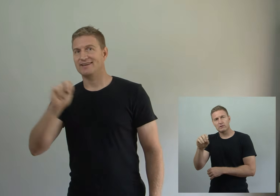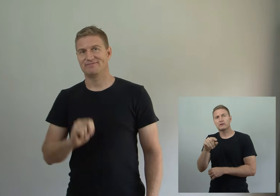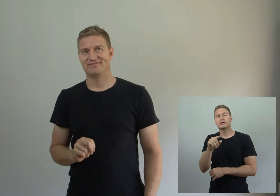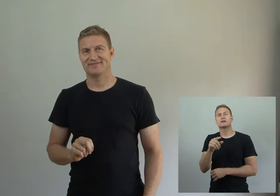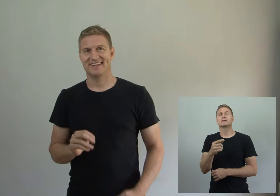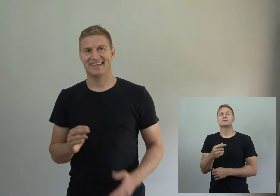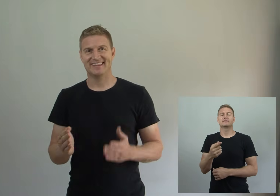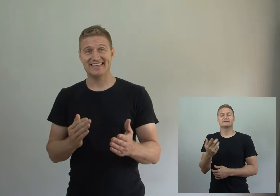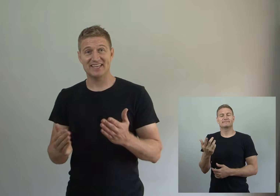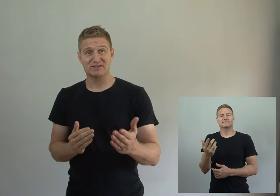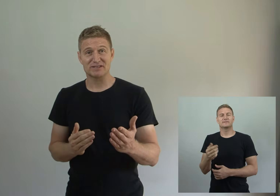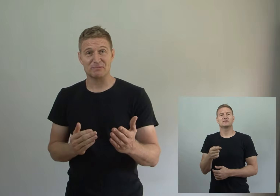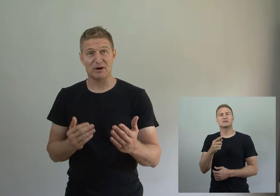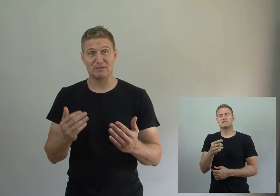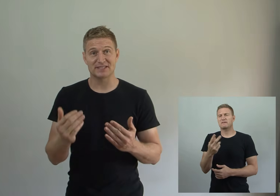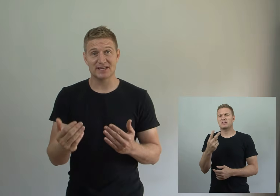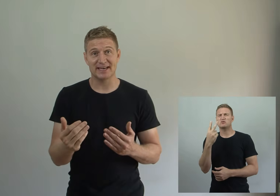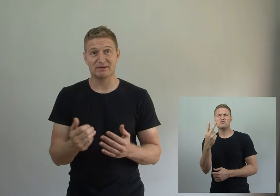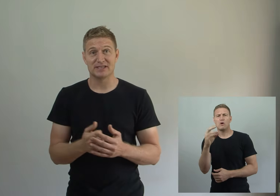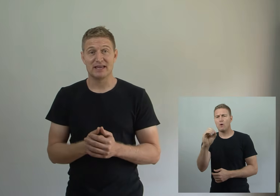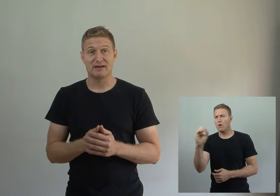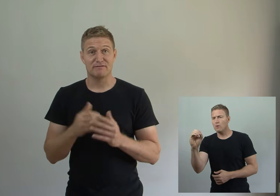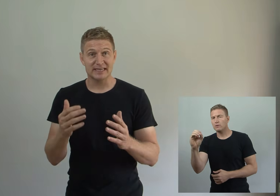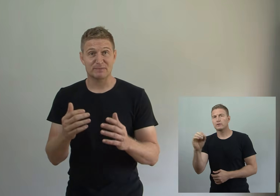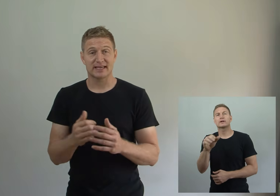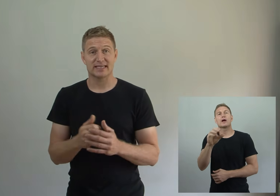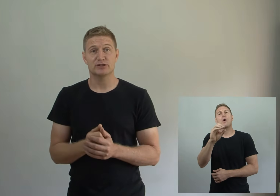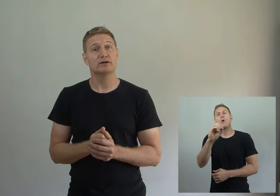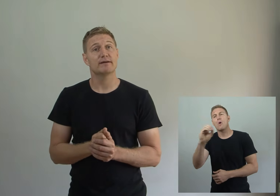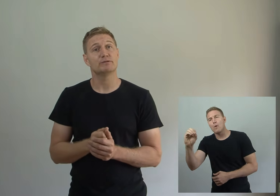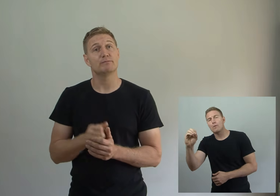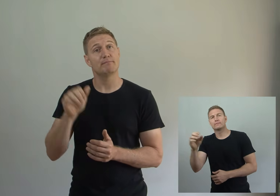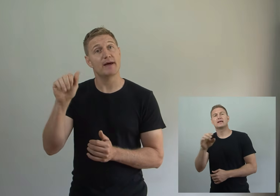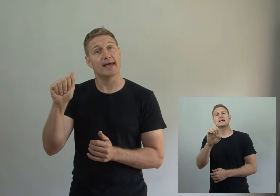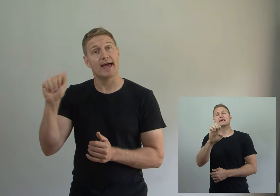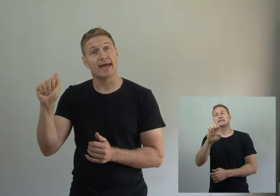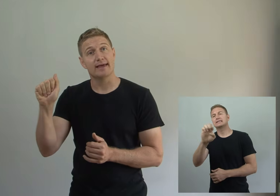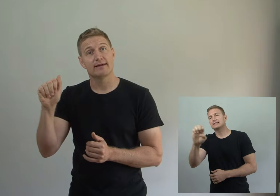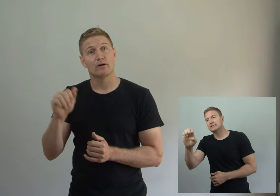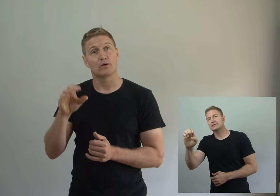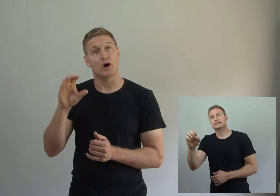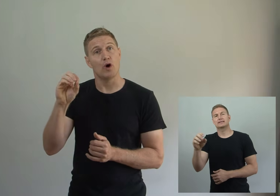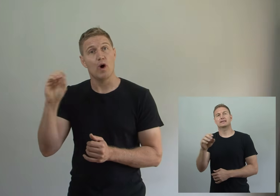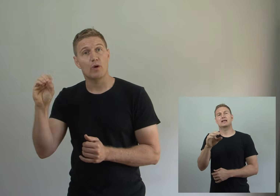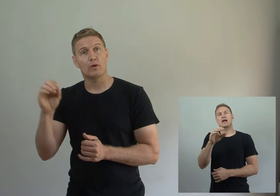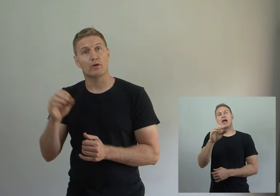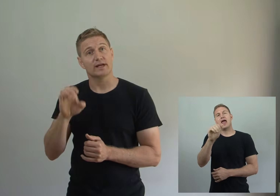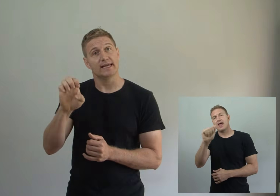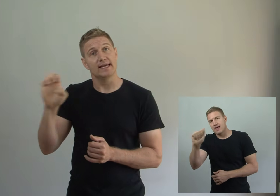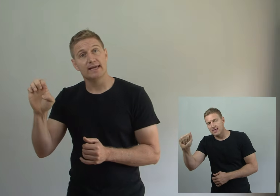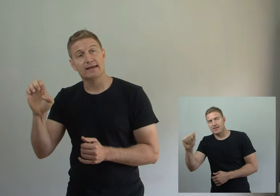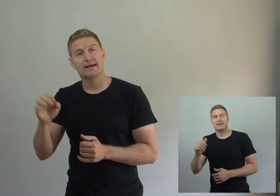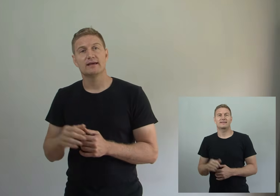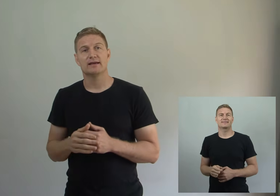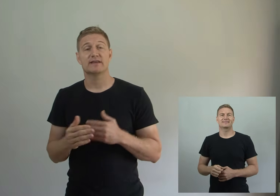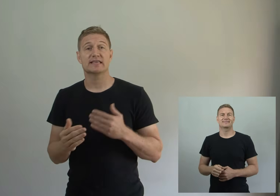T-E-A-N. That's the interesting part about sign language. Fingerspelling is you don't have to A-A or O-O or